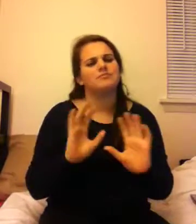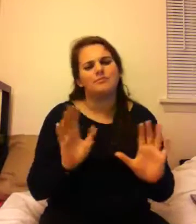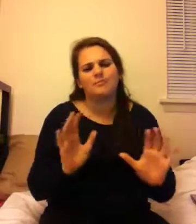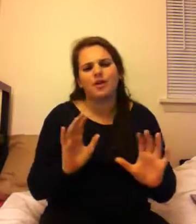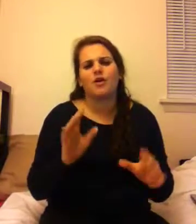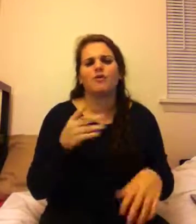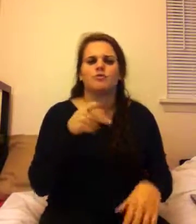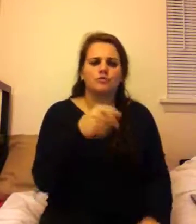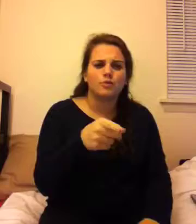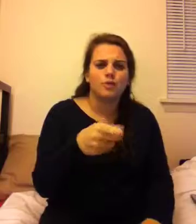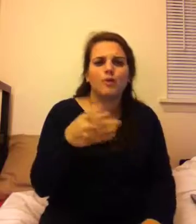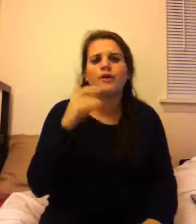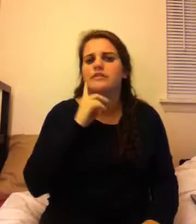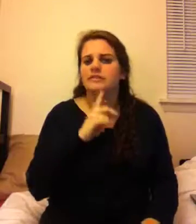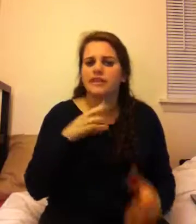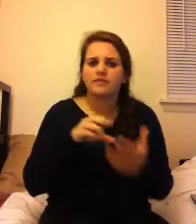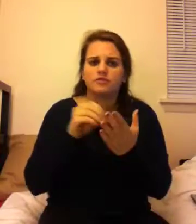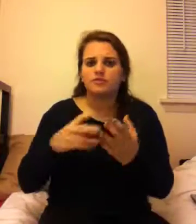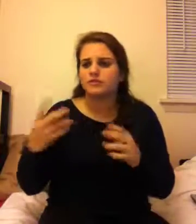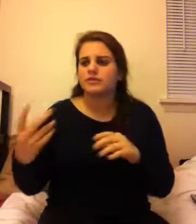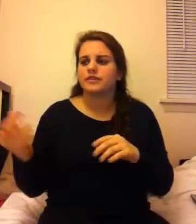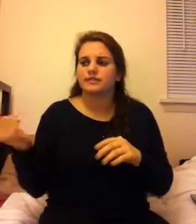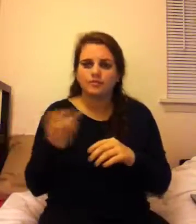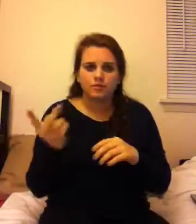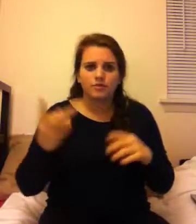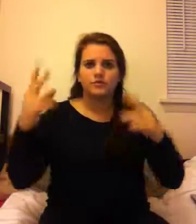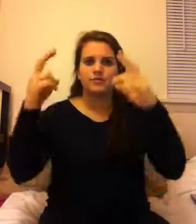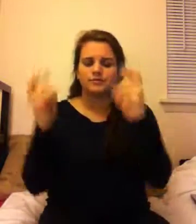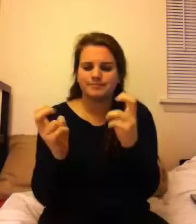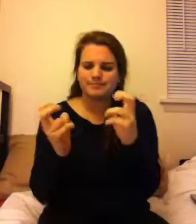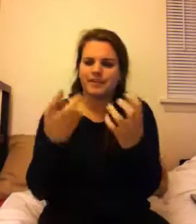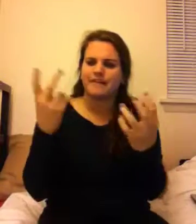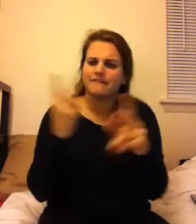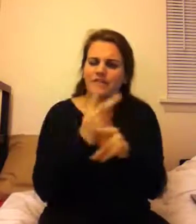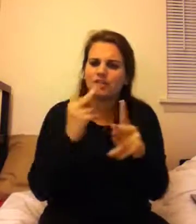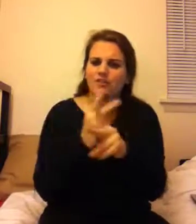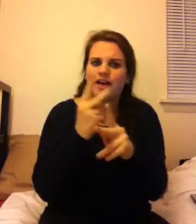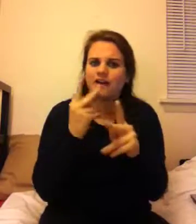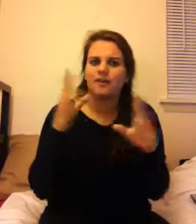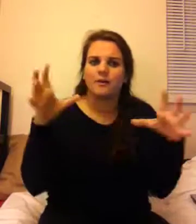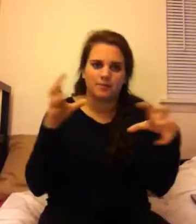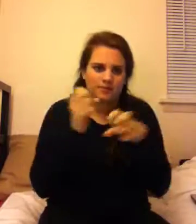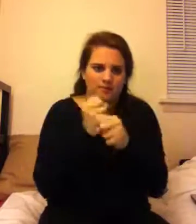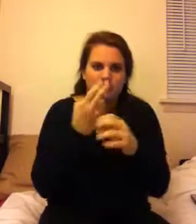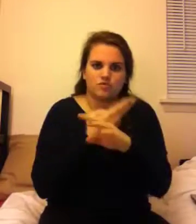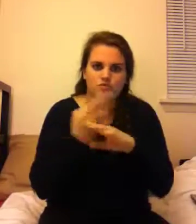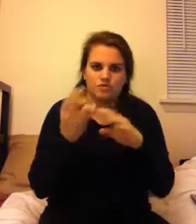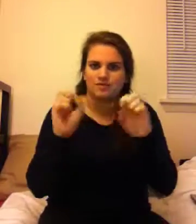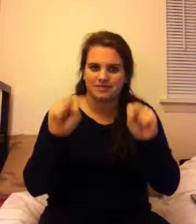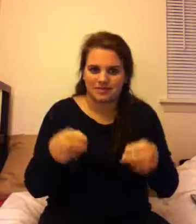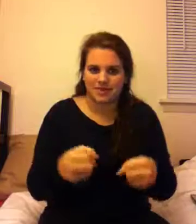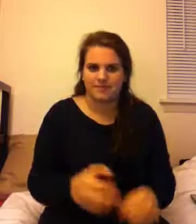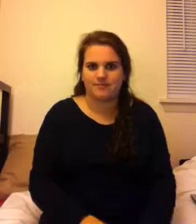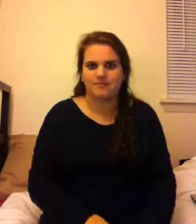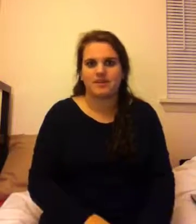That will save your hand from writing that word over and over and over again. And because it's such a long